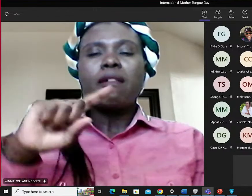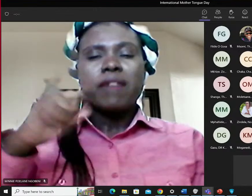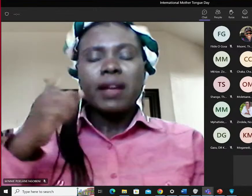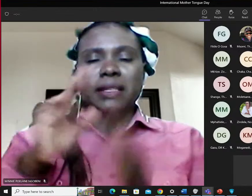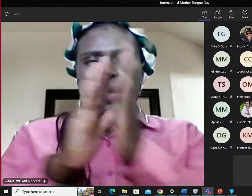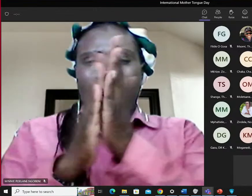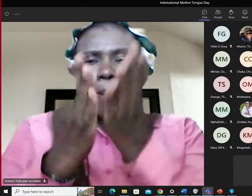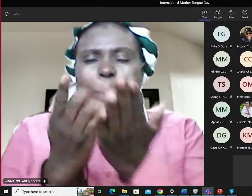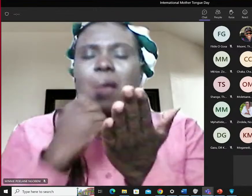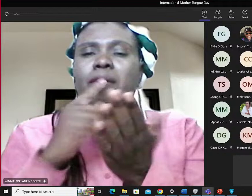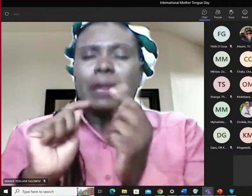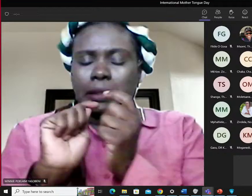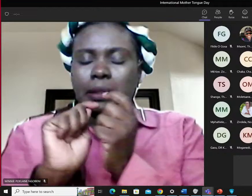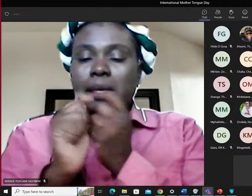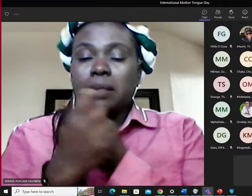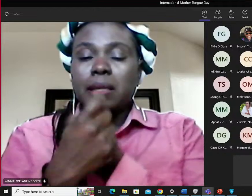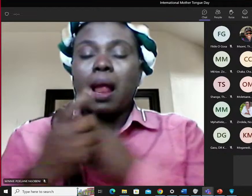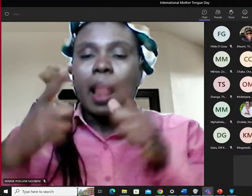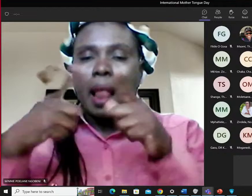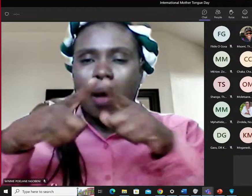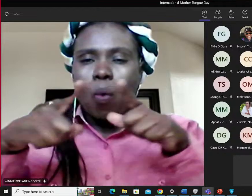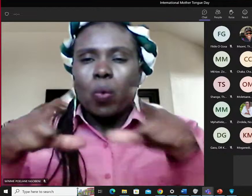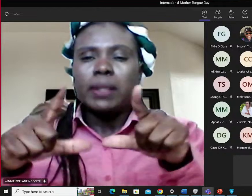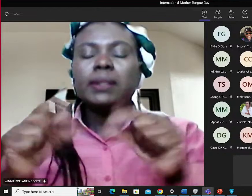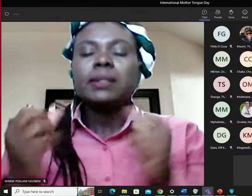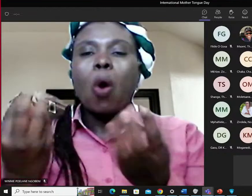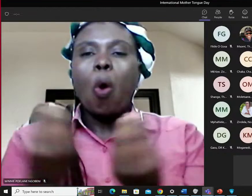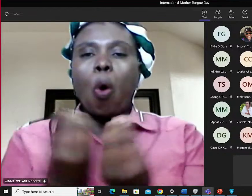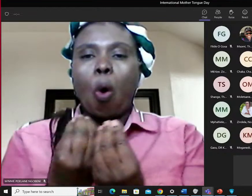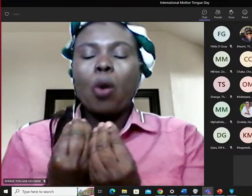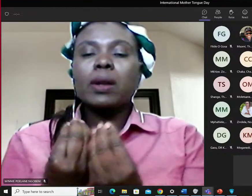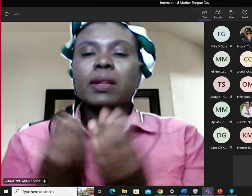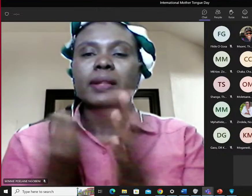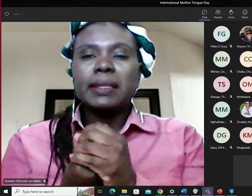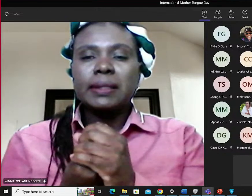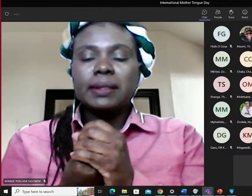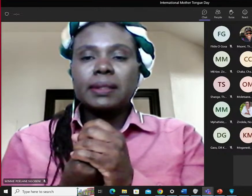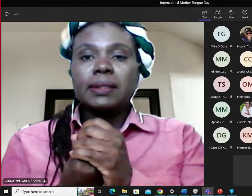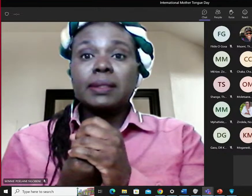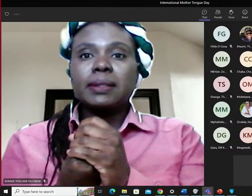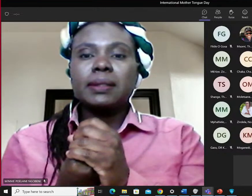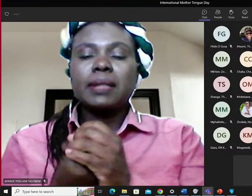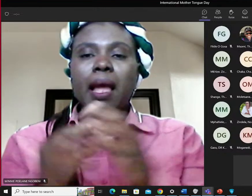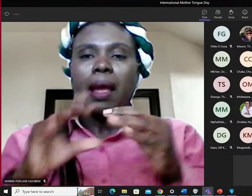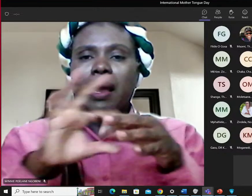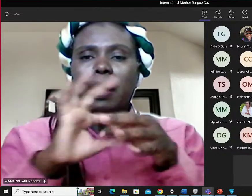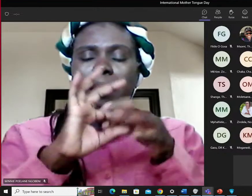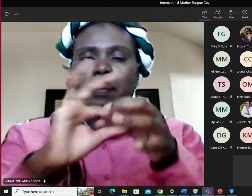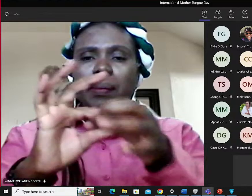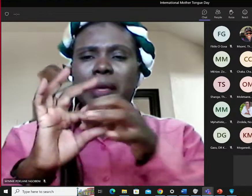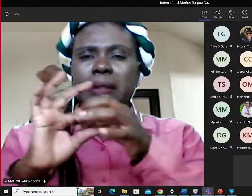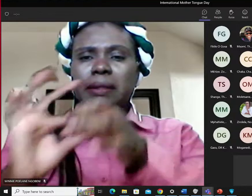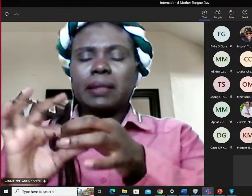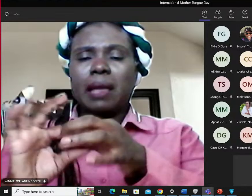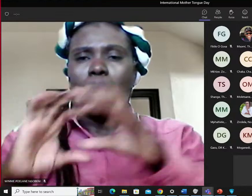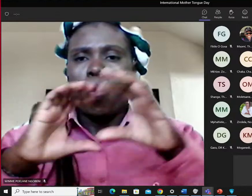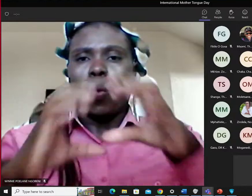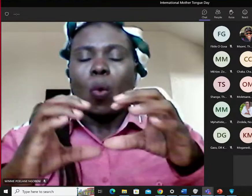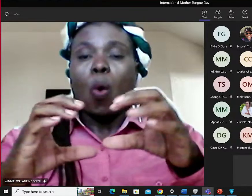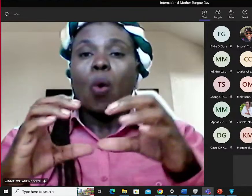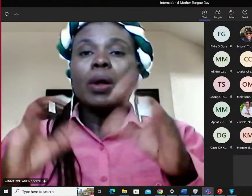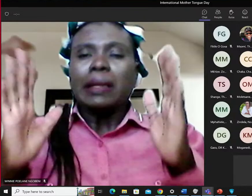the Department of Linguistics and Modern Languages, in partnership with the Language Unit, hosted the